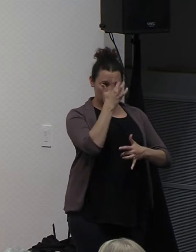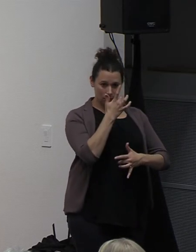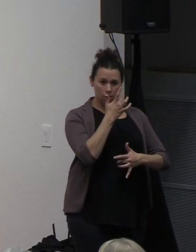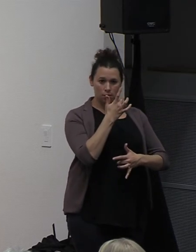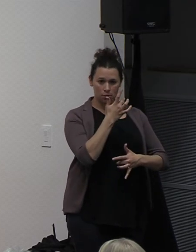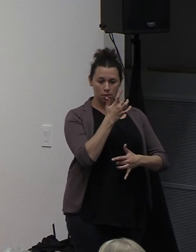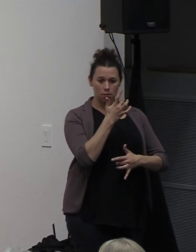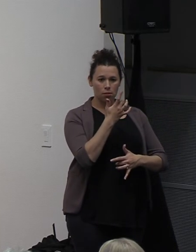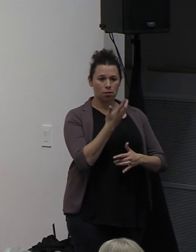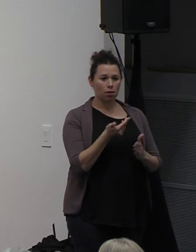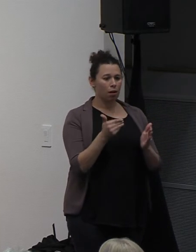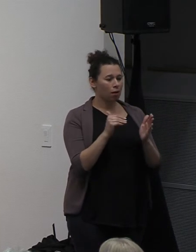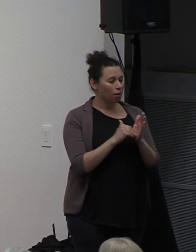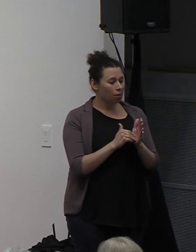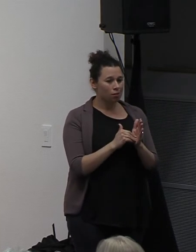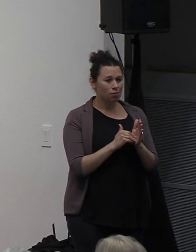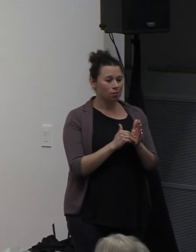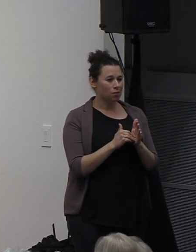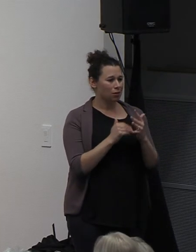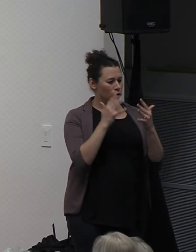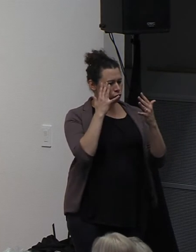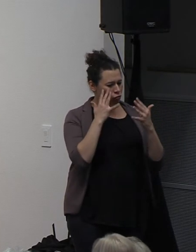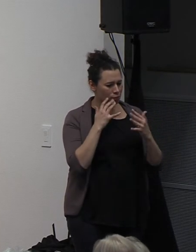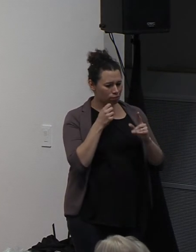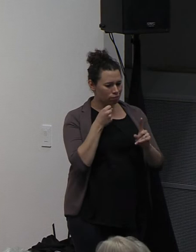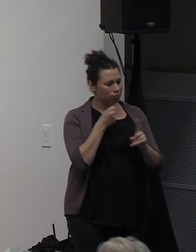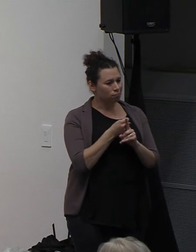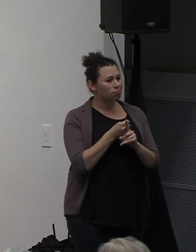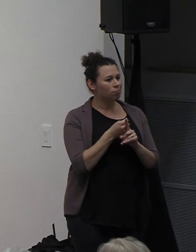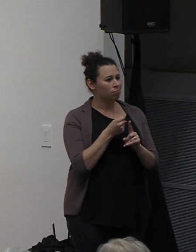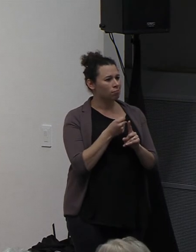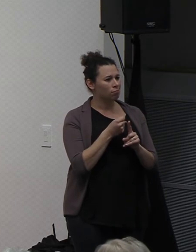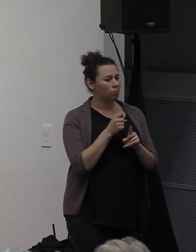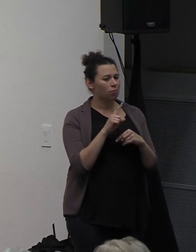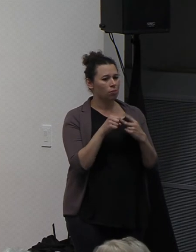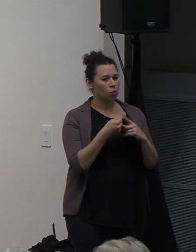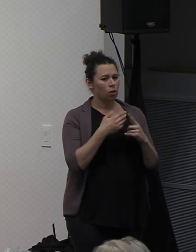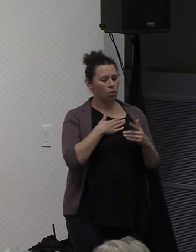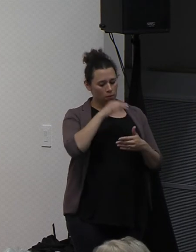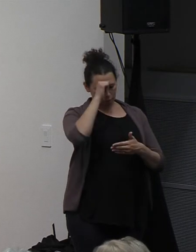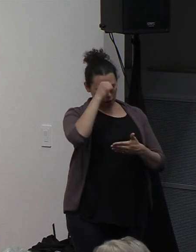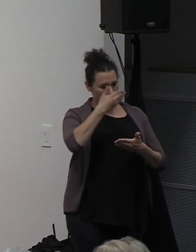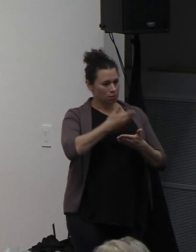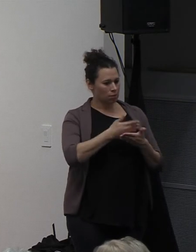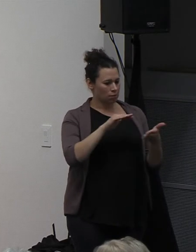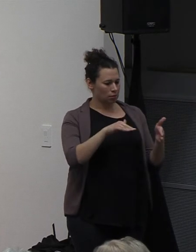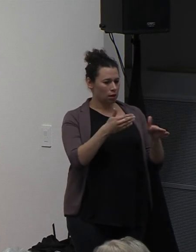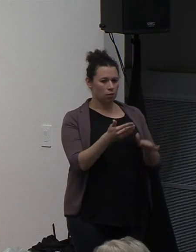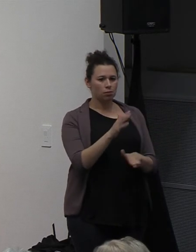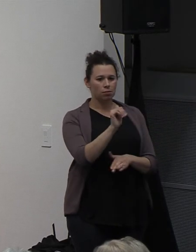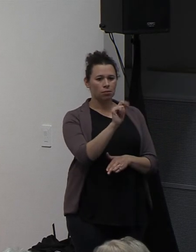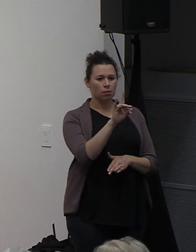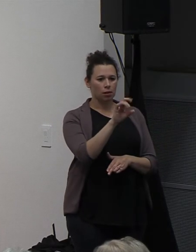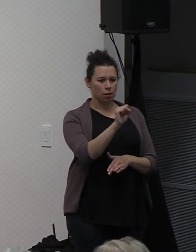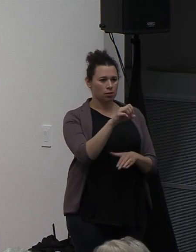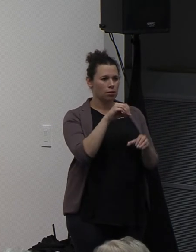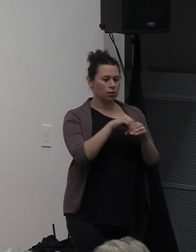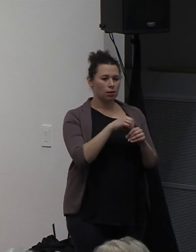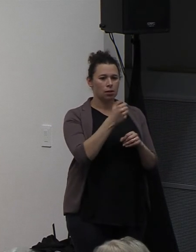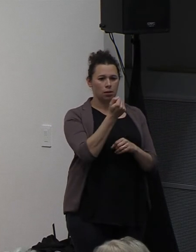again, tragedy struck when we lost our son Mark to AIDS in